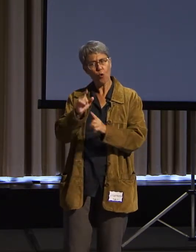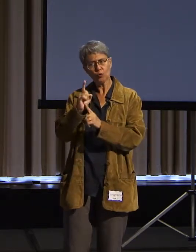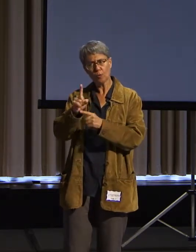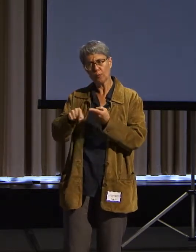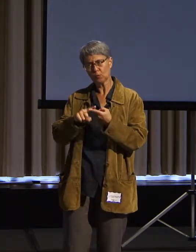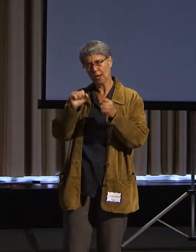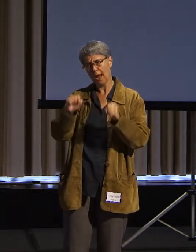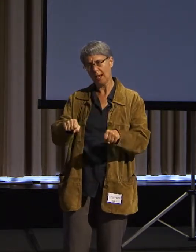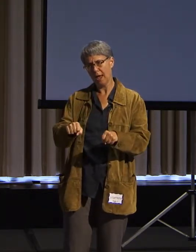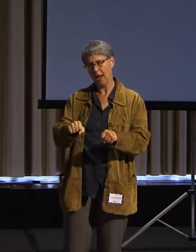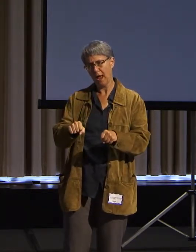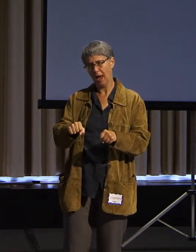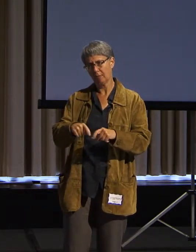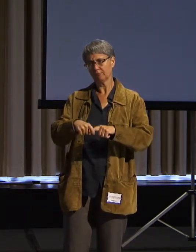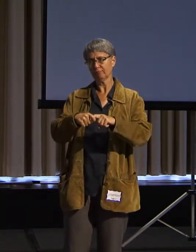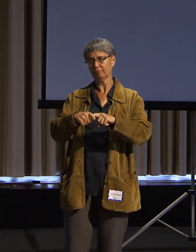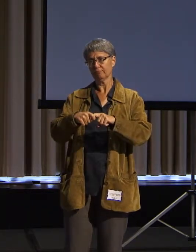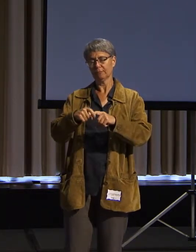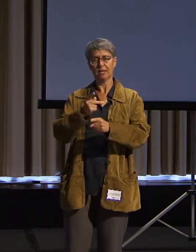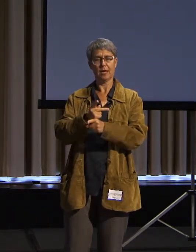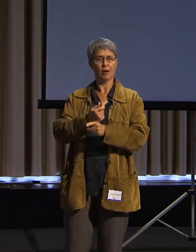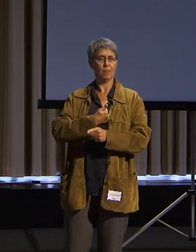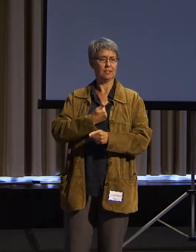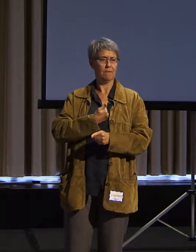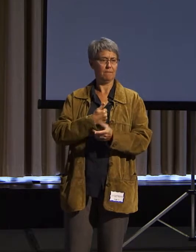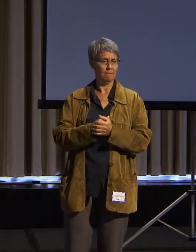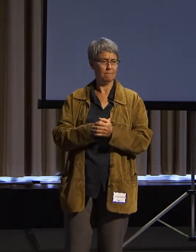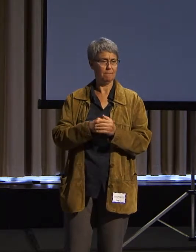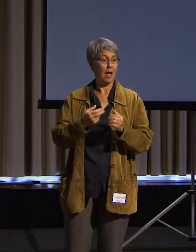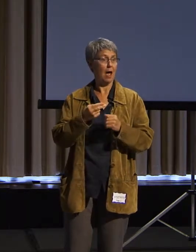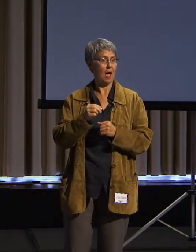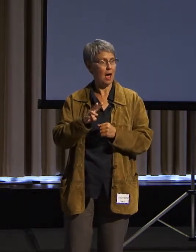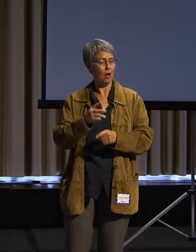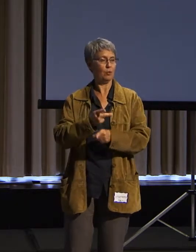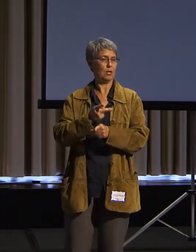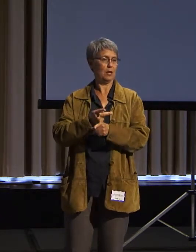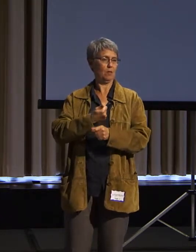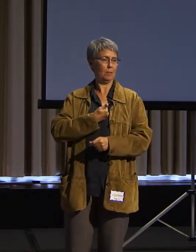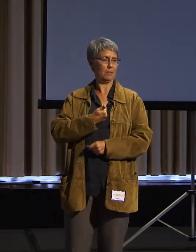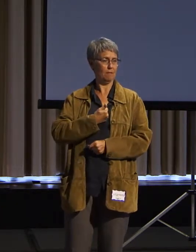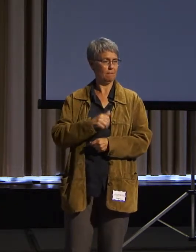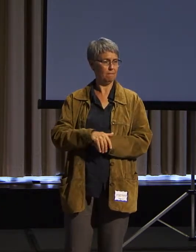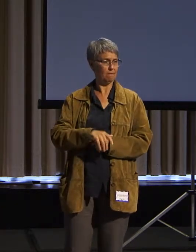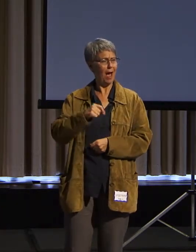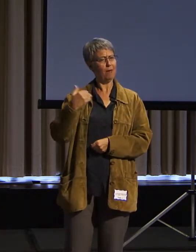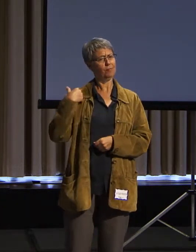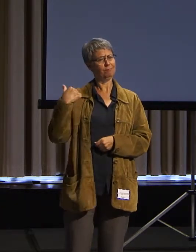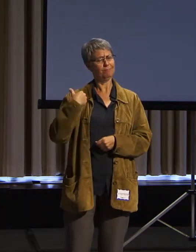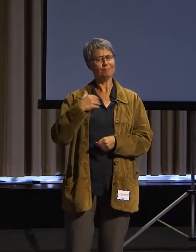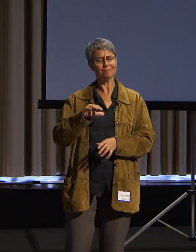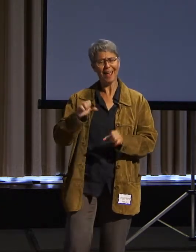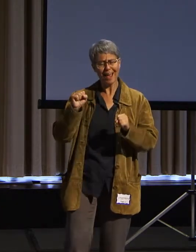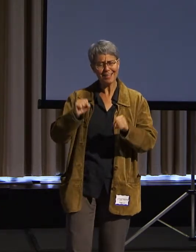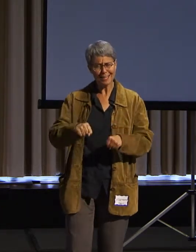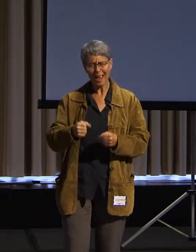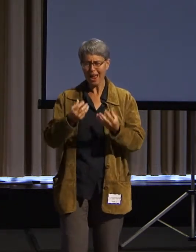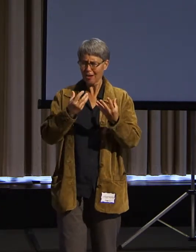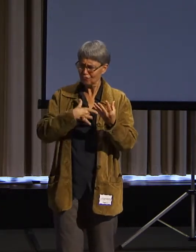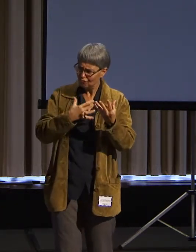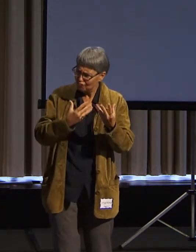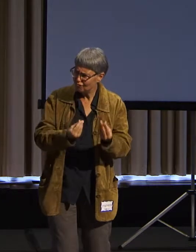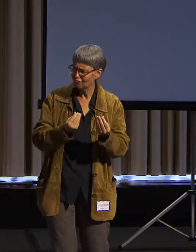myself, especially in times when I am feeling the harshness of life, remind me that gentleness is possible. These small acts